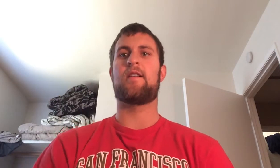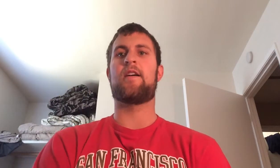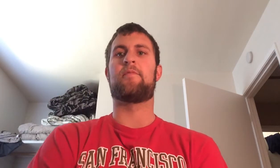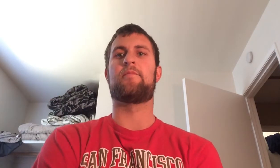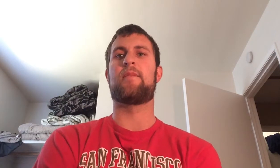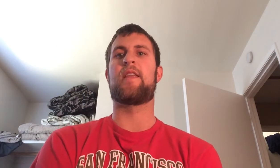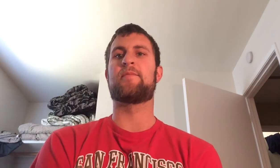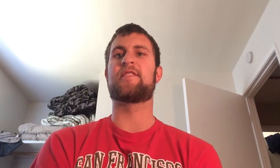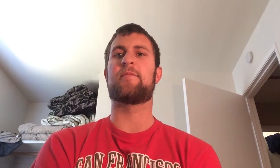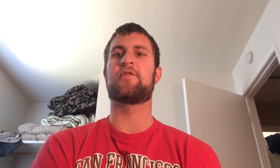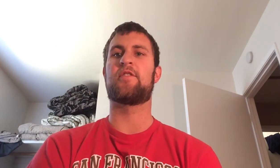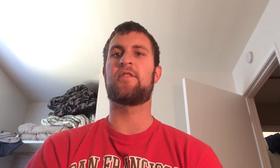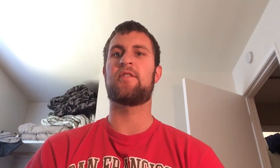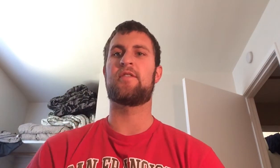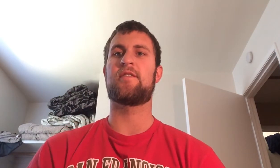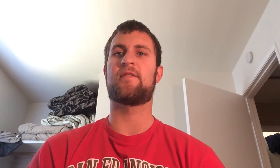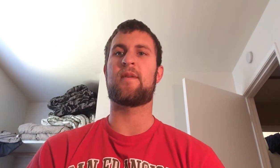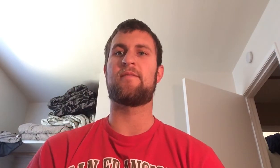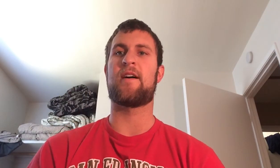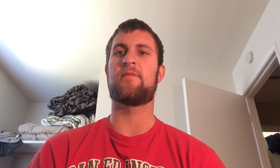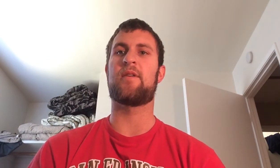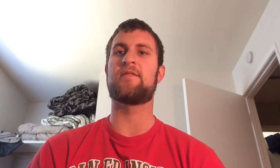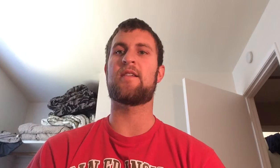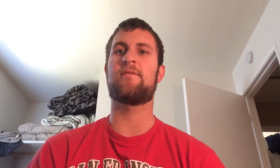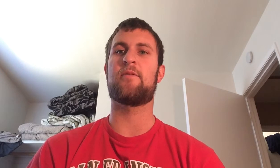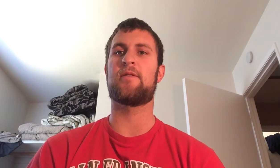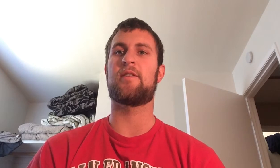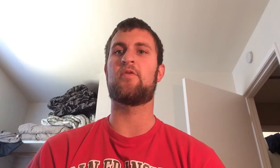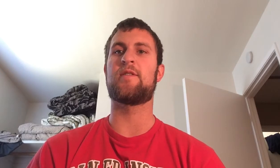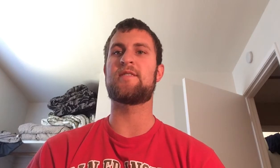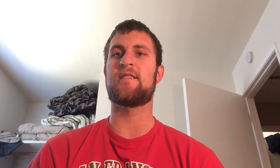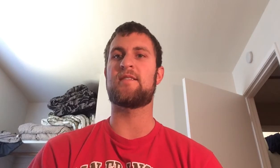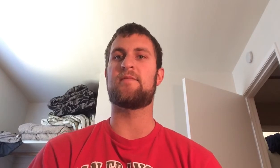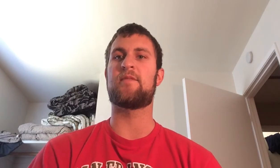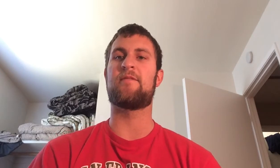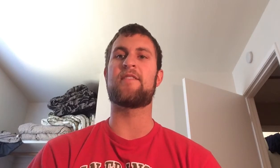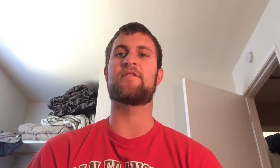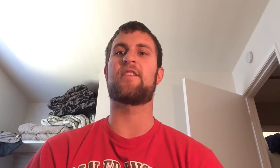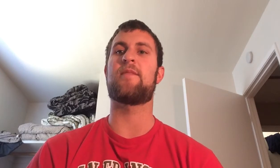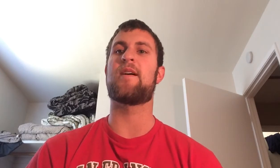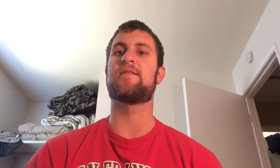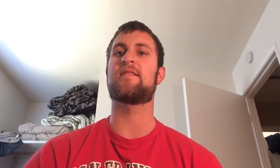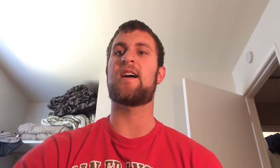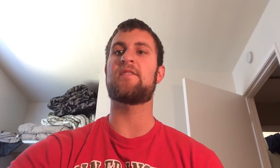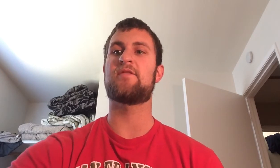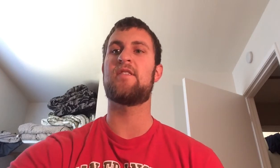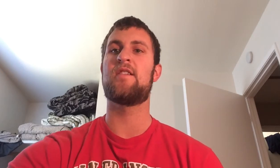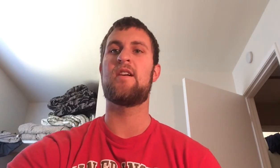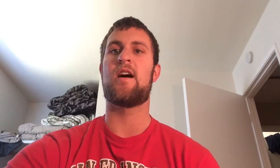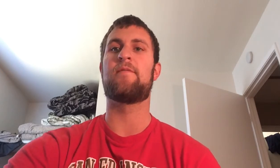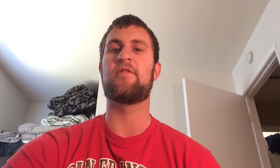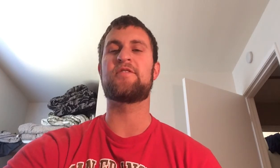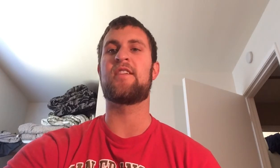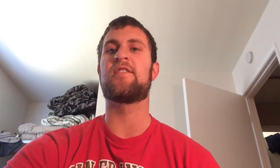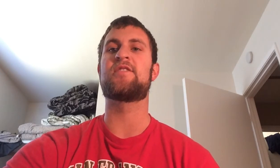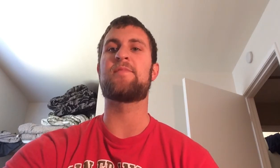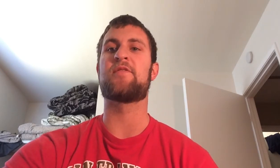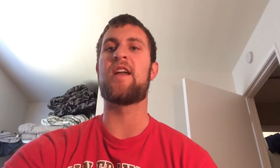Hello, my name is Cameron Turner. This is my final project for linguistics in Professor Aben's class. I'm focusing on Chapter